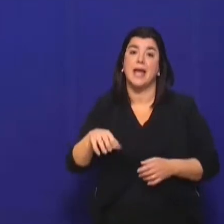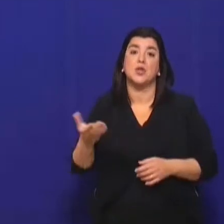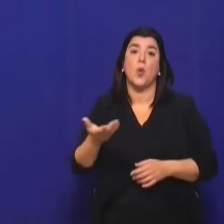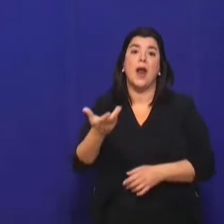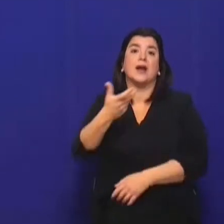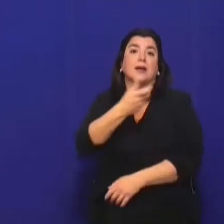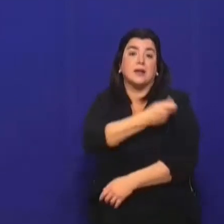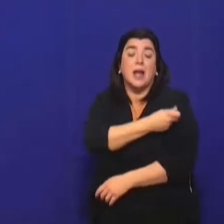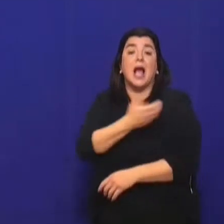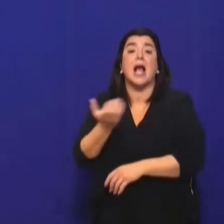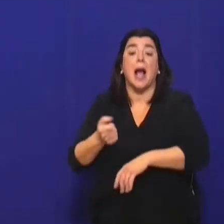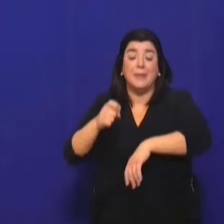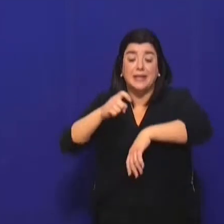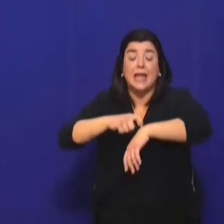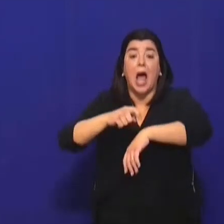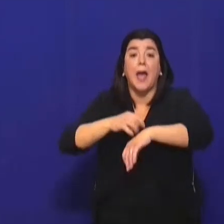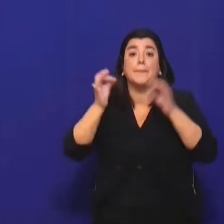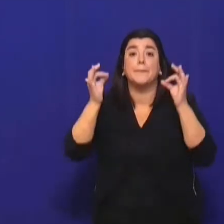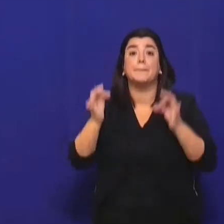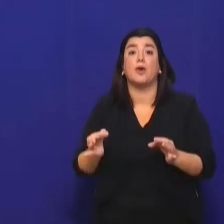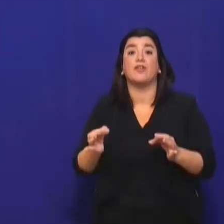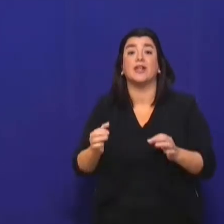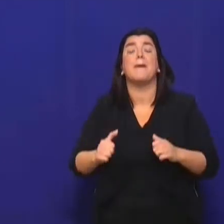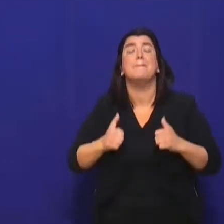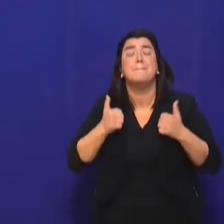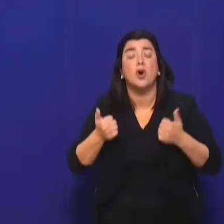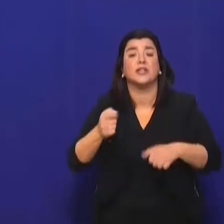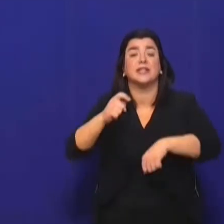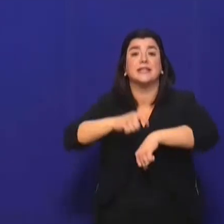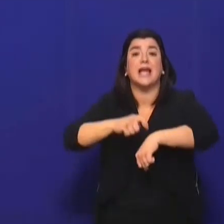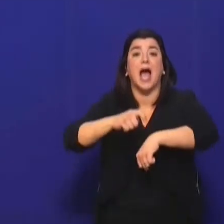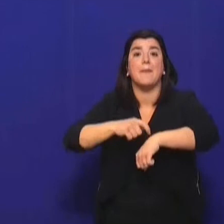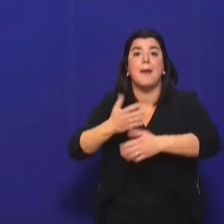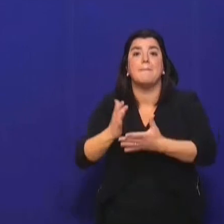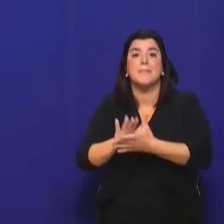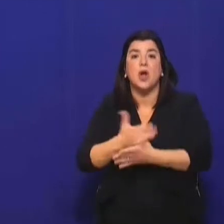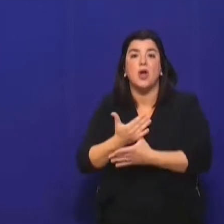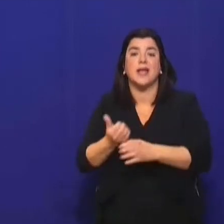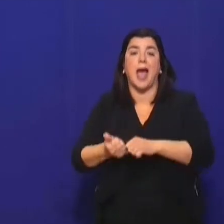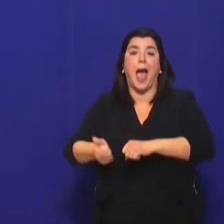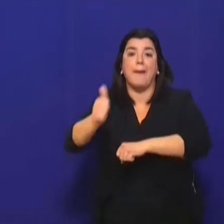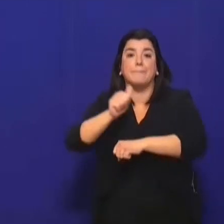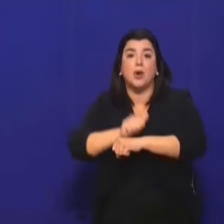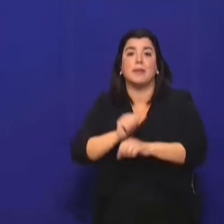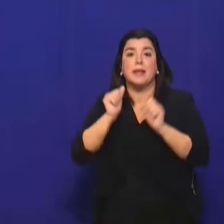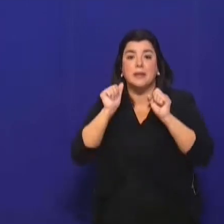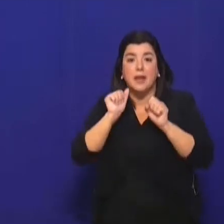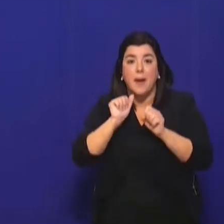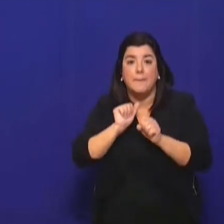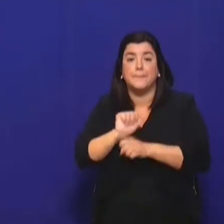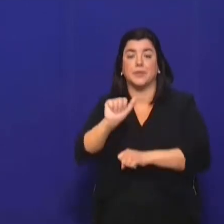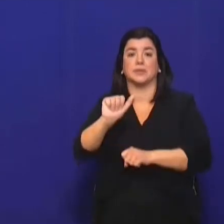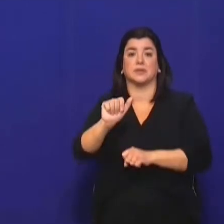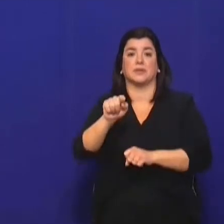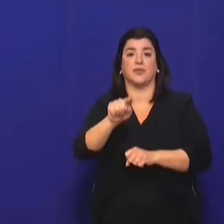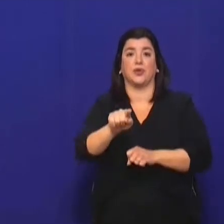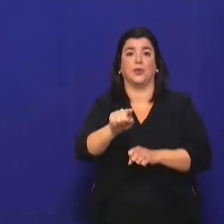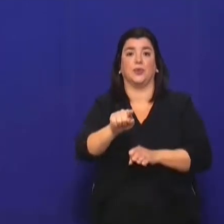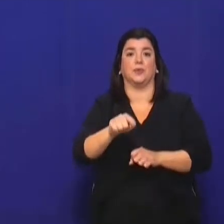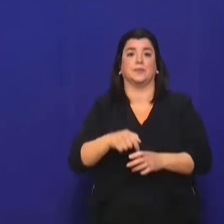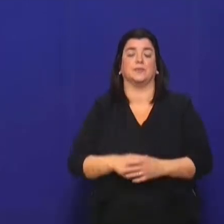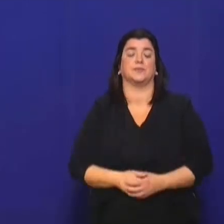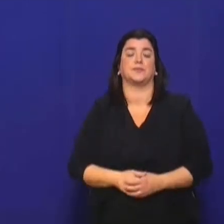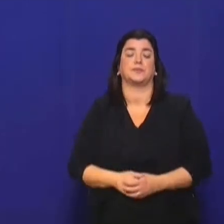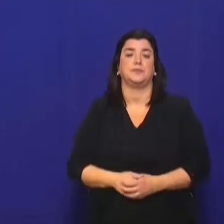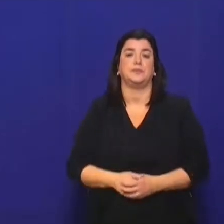to come on time. It is important that you come on time because we have scheduled a time specifically for you to come and get